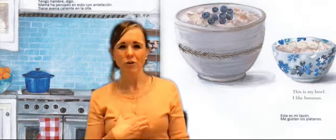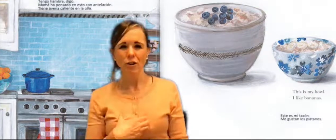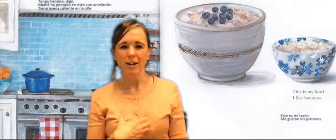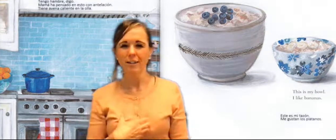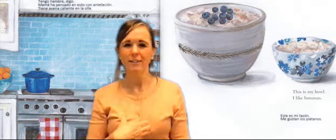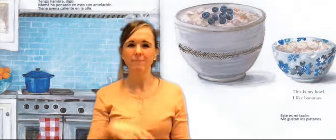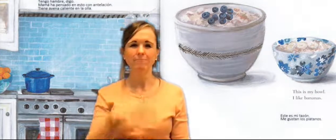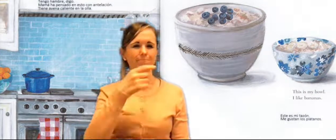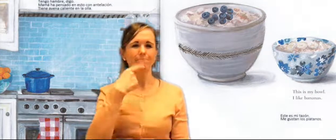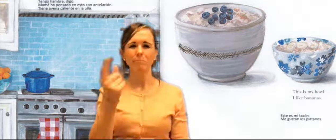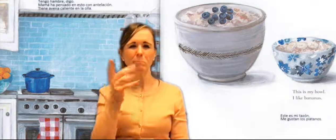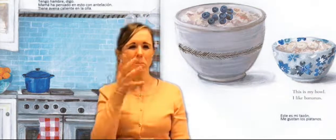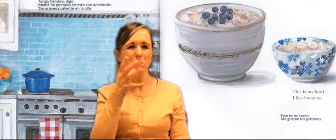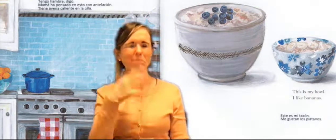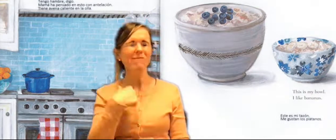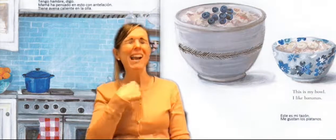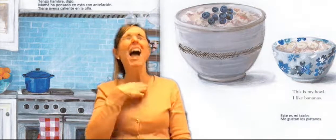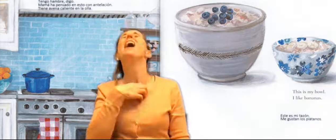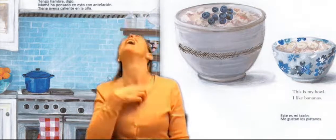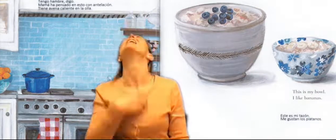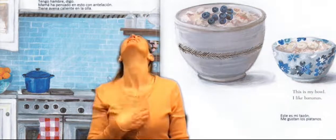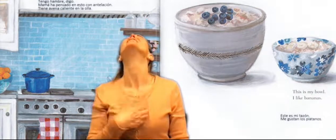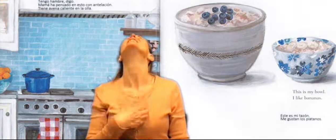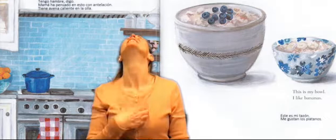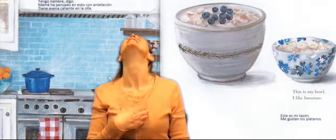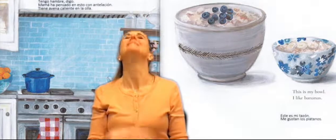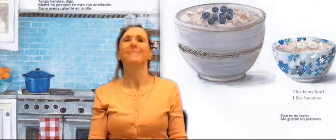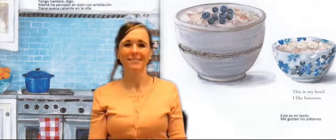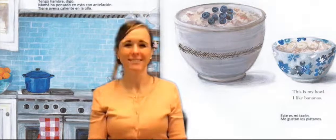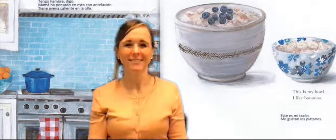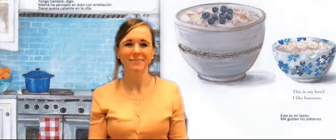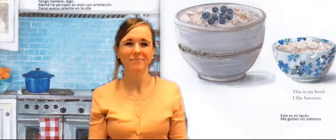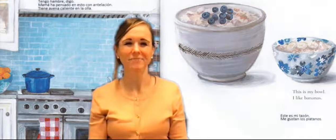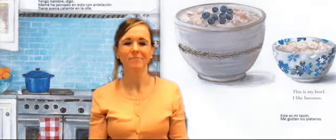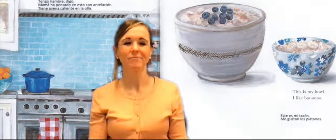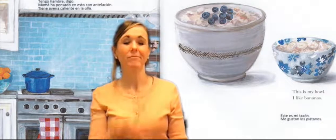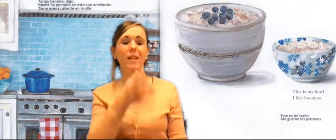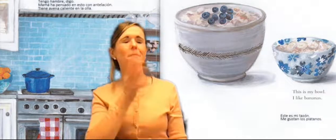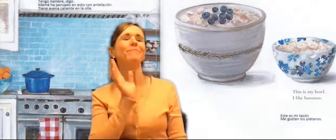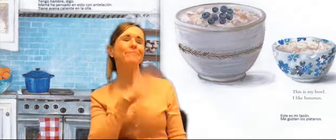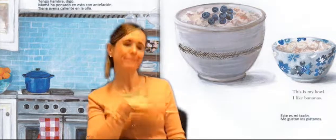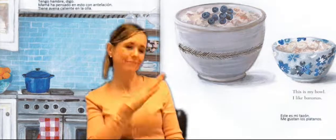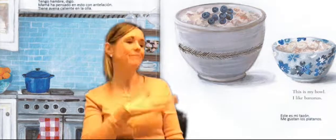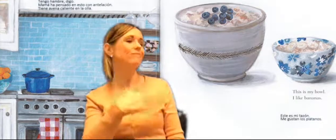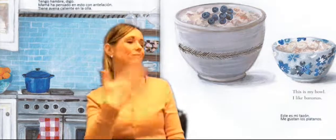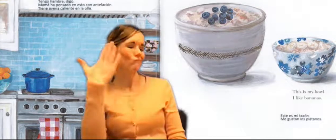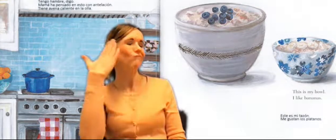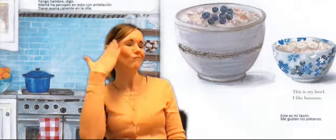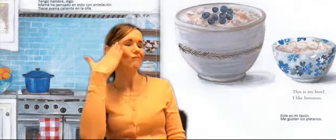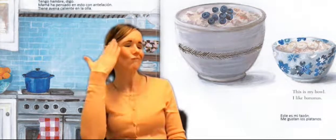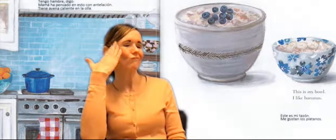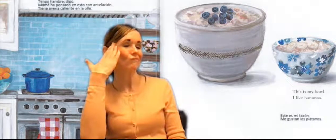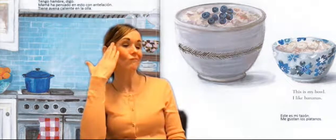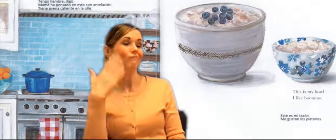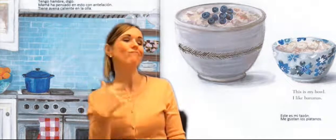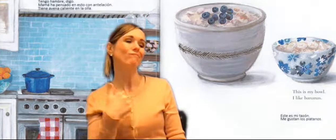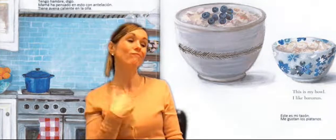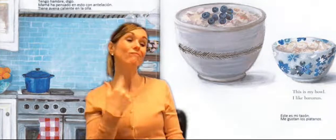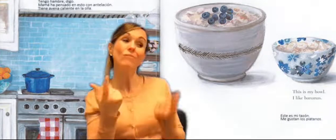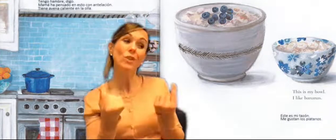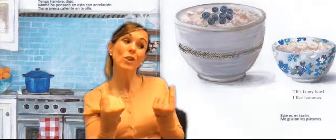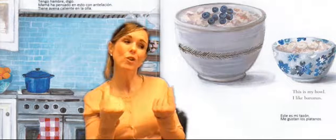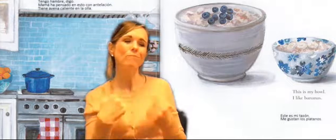Mama, I'm hungry. That's what I say to Mama, I'm hungry. And Mama says, I